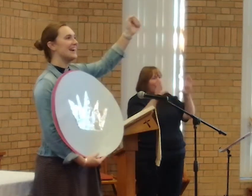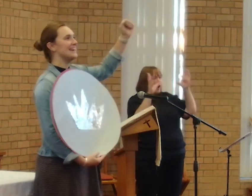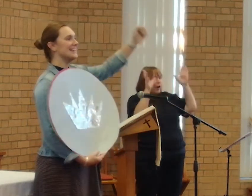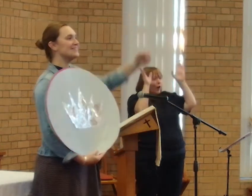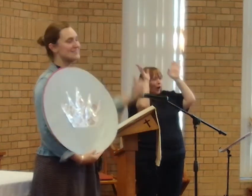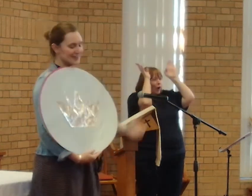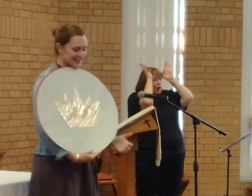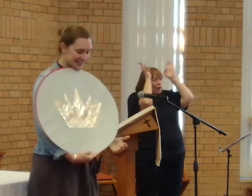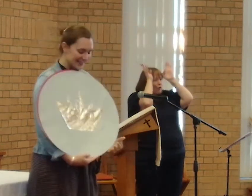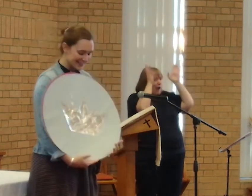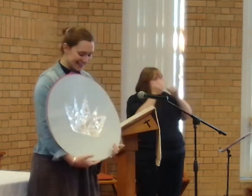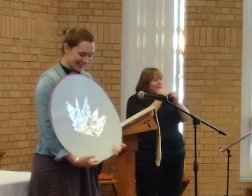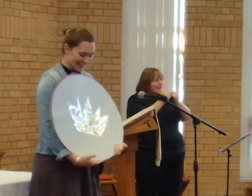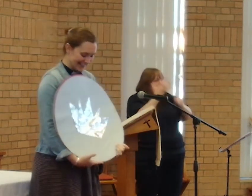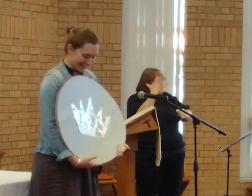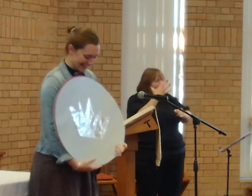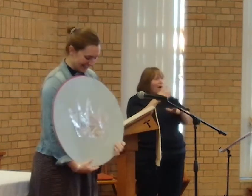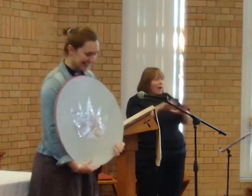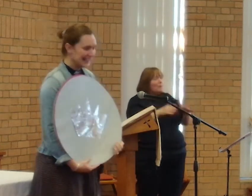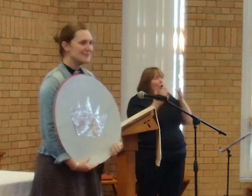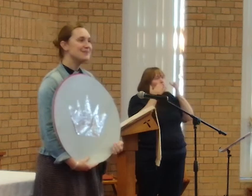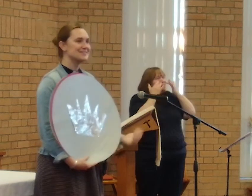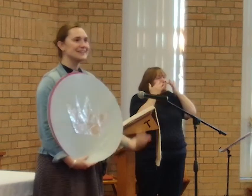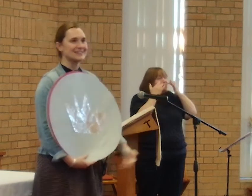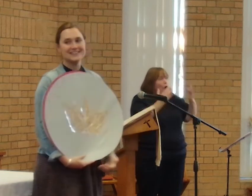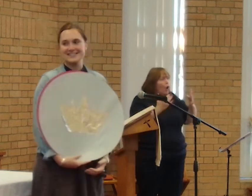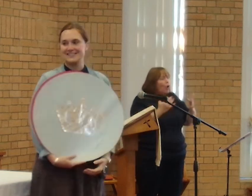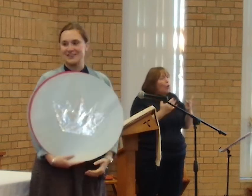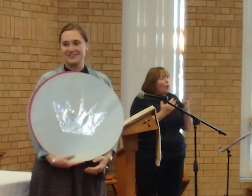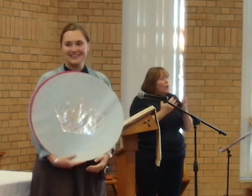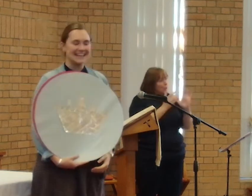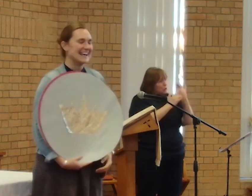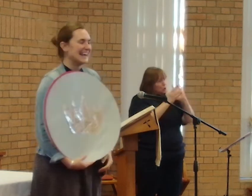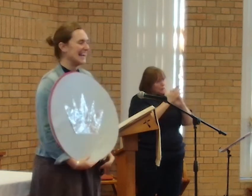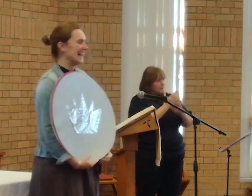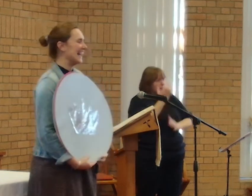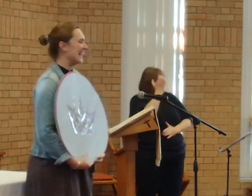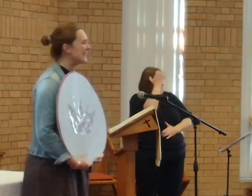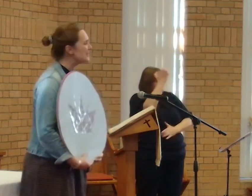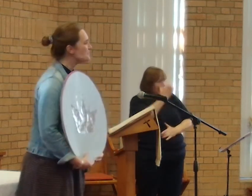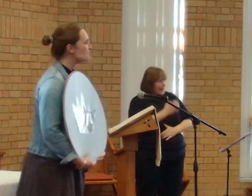Yeah, that was James' idea. Most of the good ideas are James.